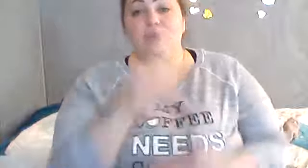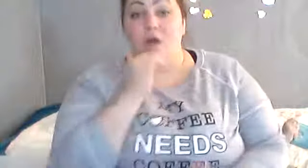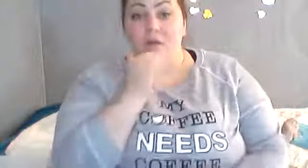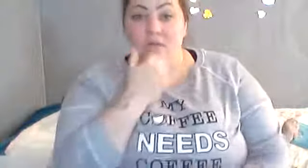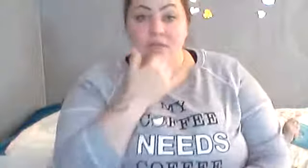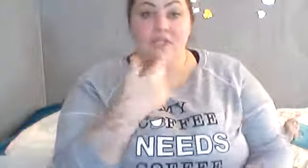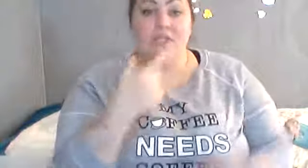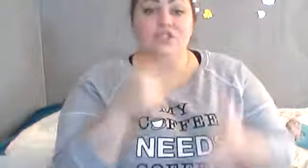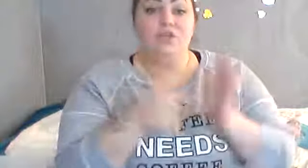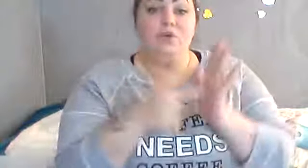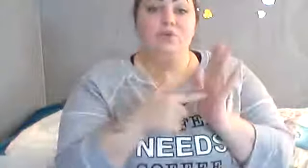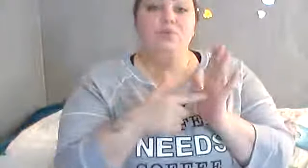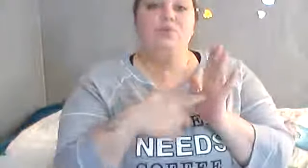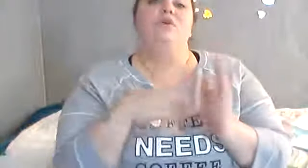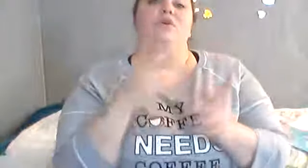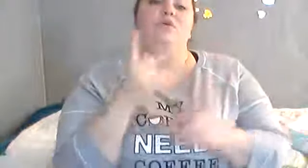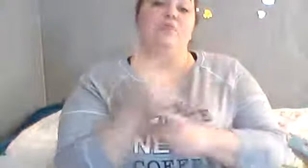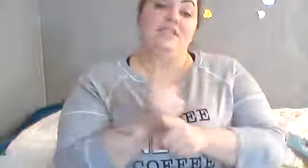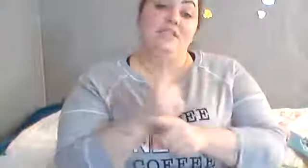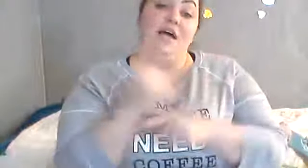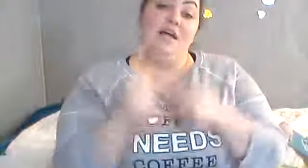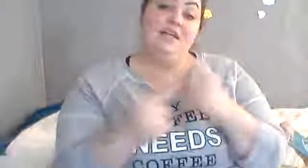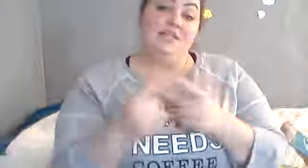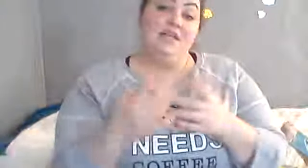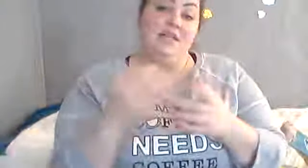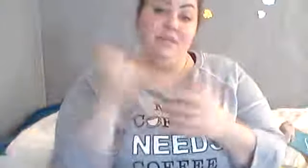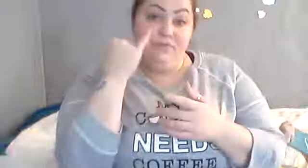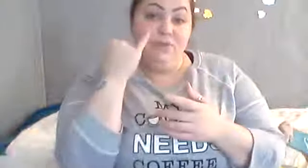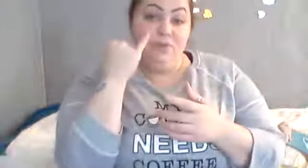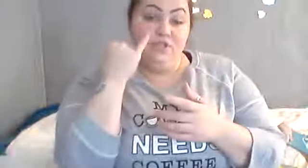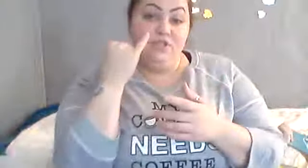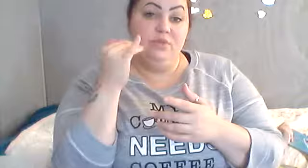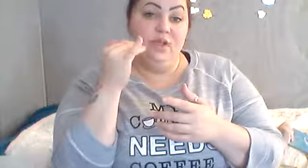wrong. He's going to show you the right signs. And if you want to, like,